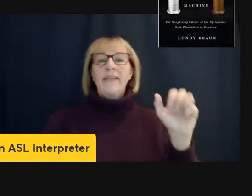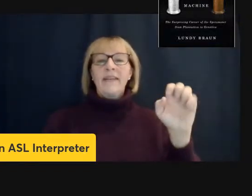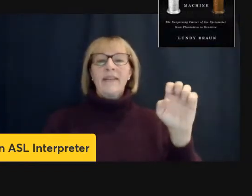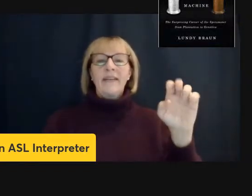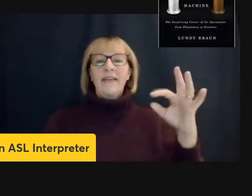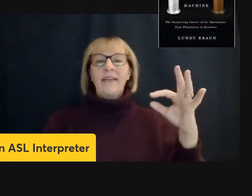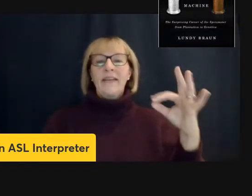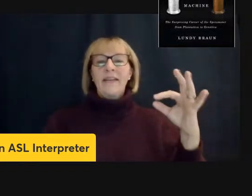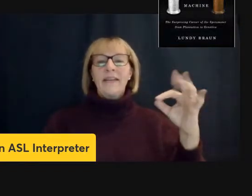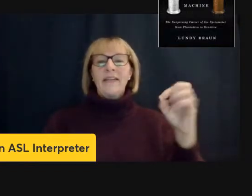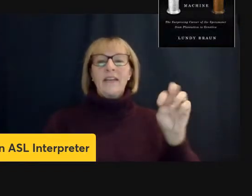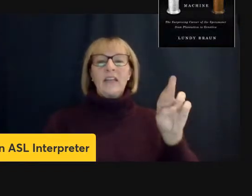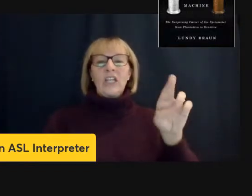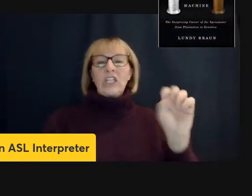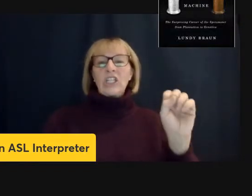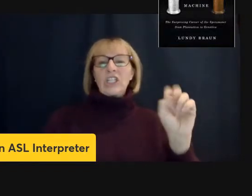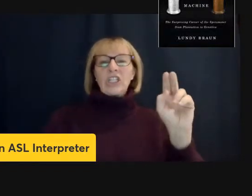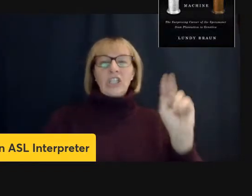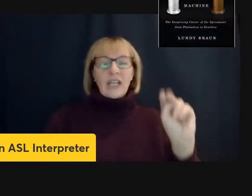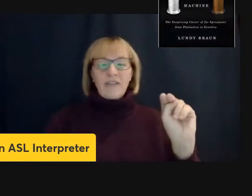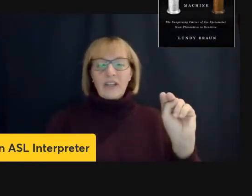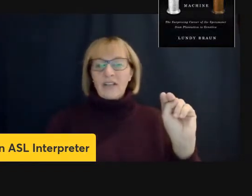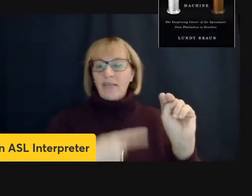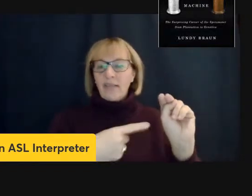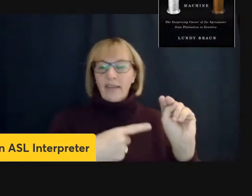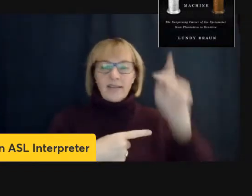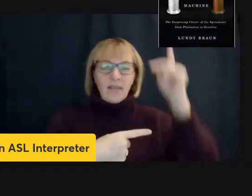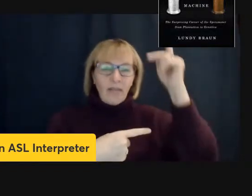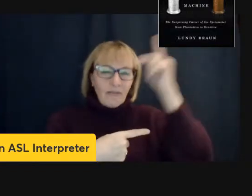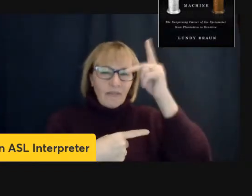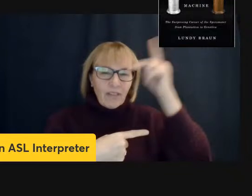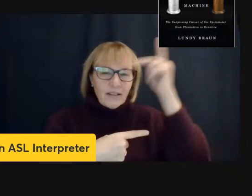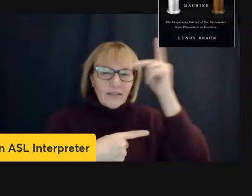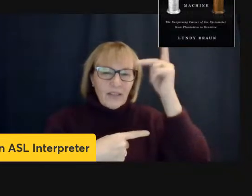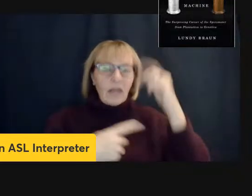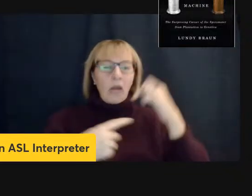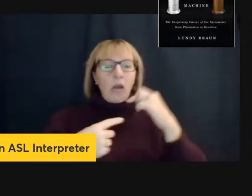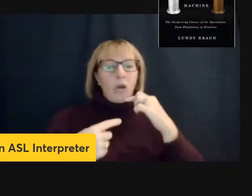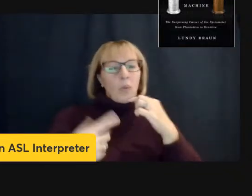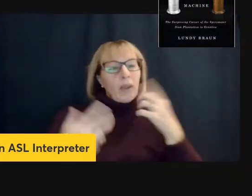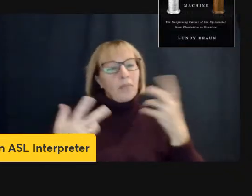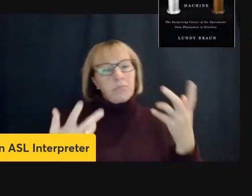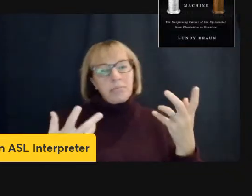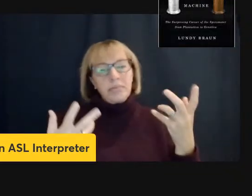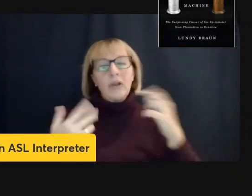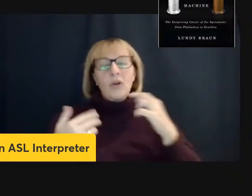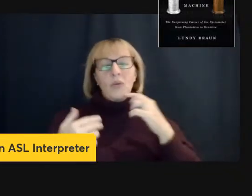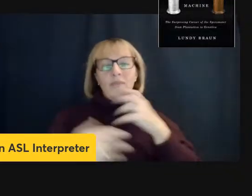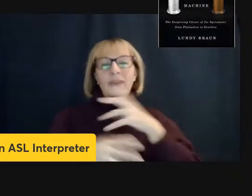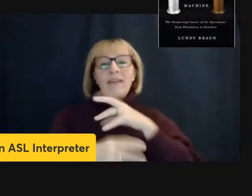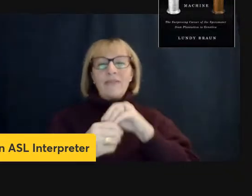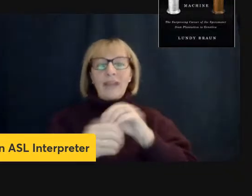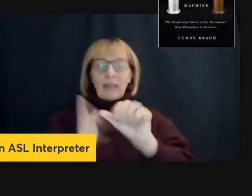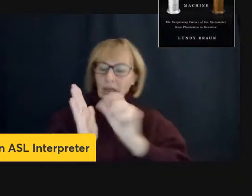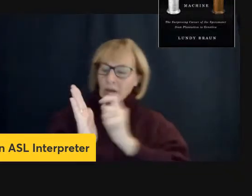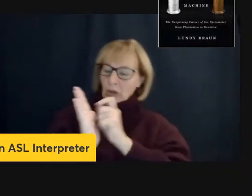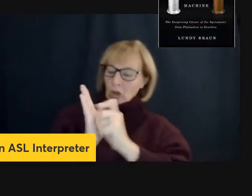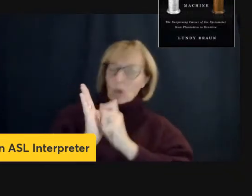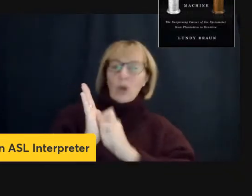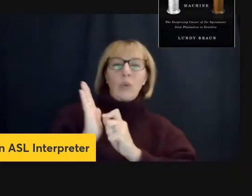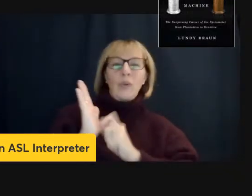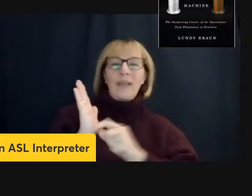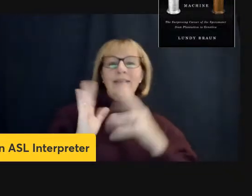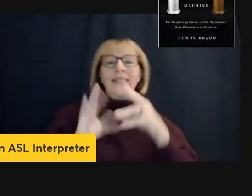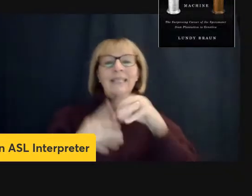his philosophizing. His ideas, thus, may have been consigned to the dustbins of history were it not for Cartwright,